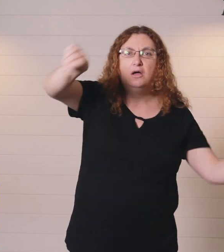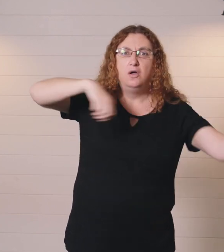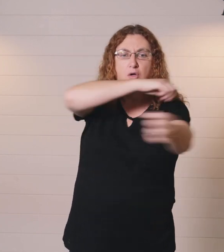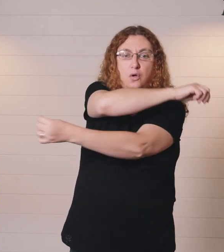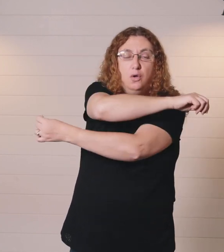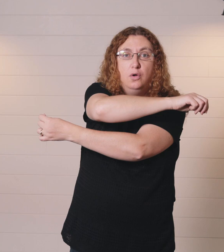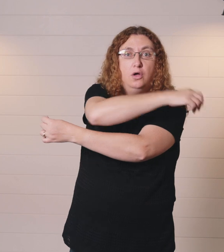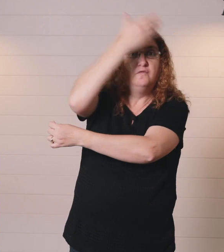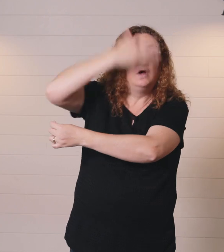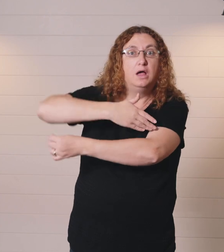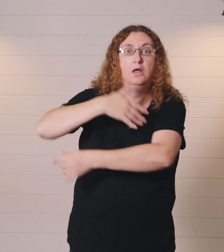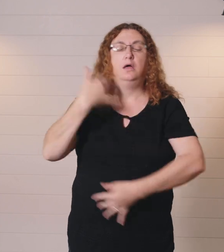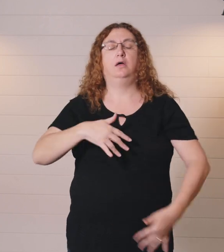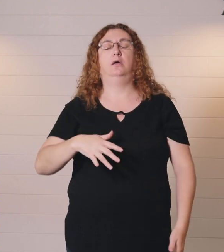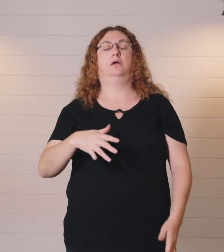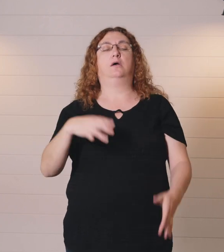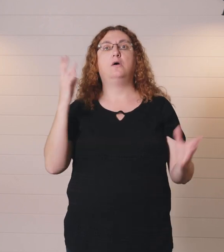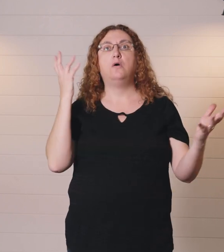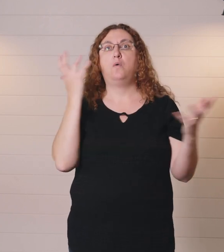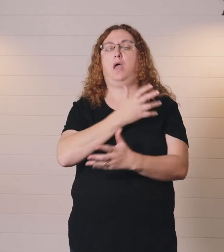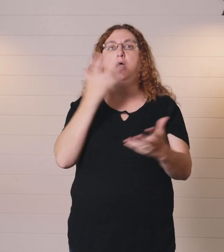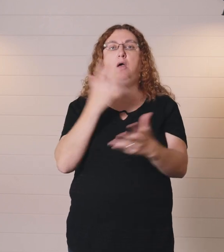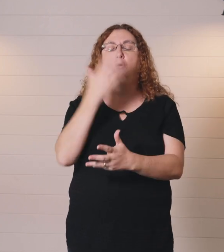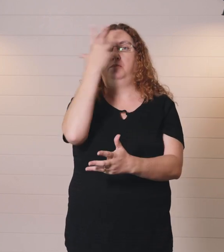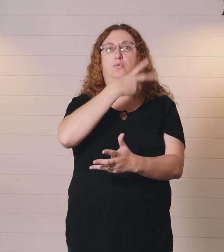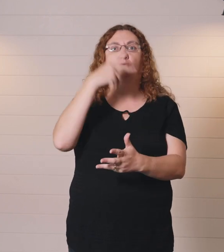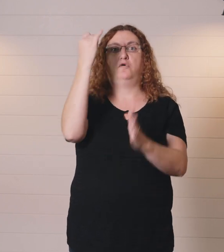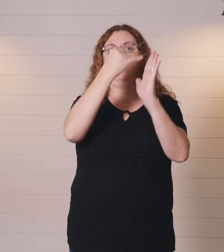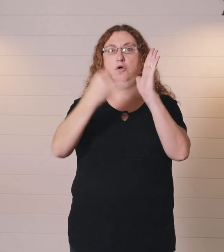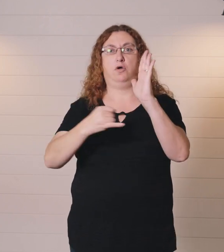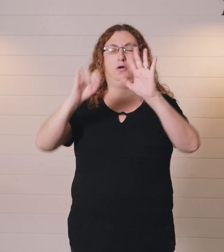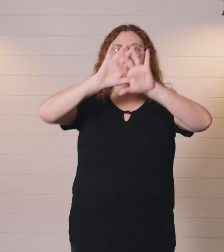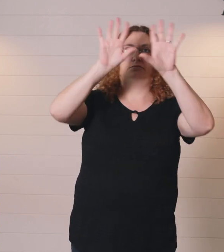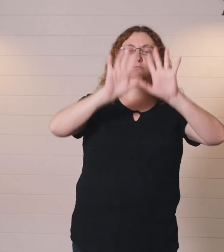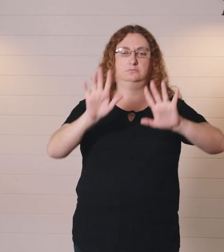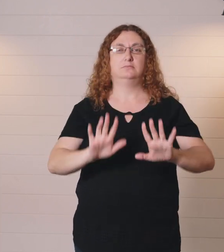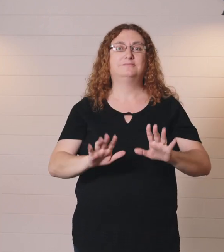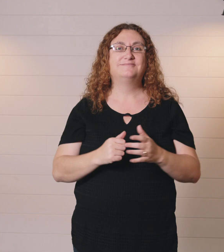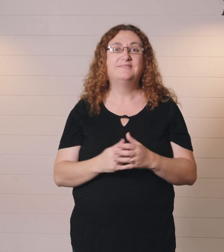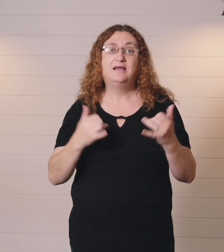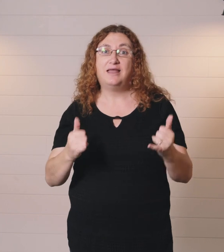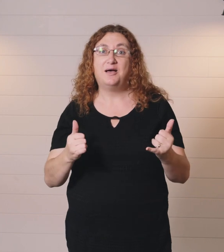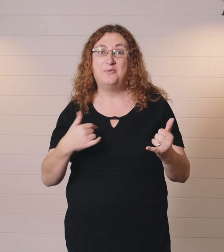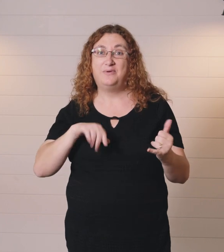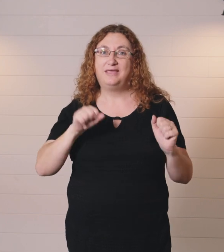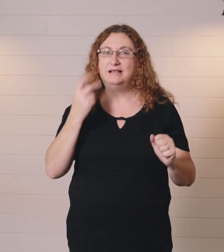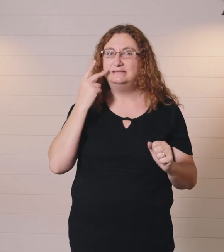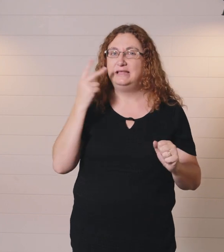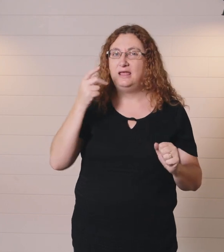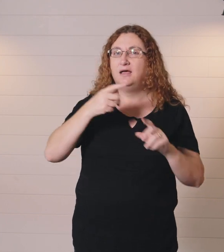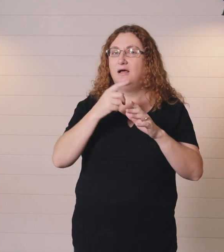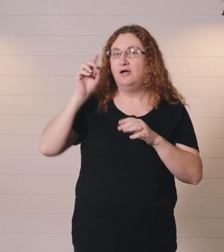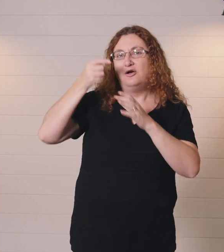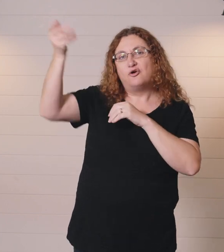creating. And today we start to get a glimpse of what the weaver sees on the other side of the loom. So we're going to walk through the text, as is